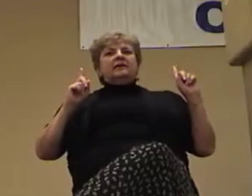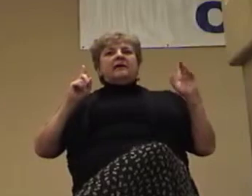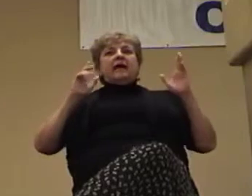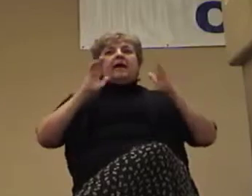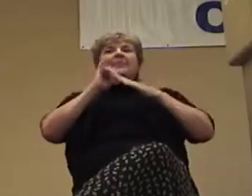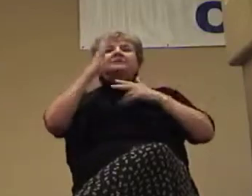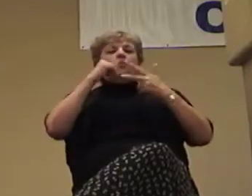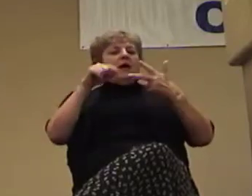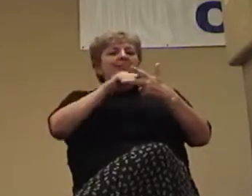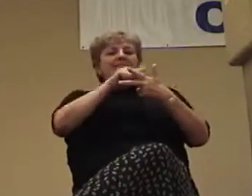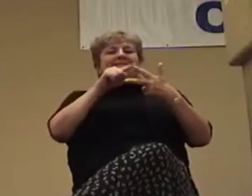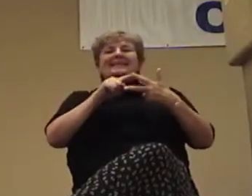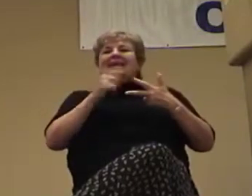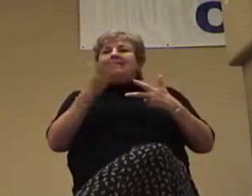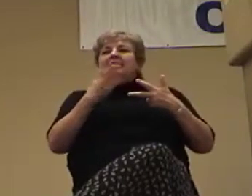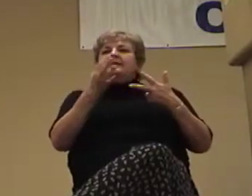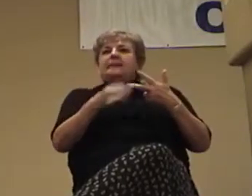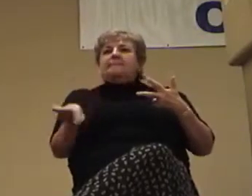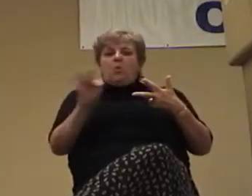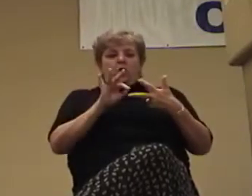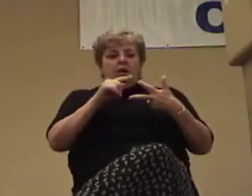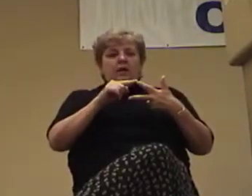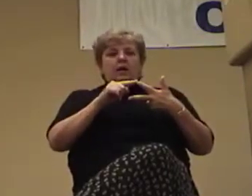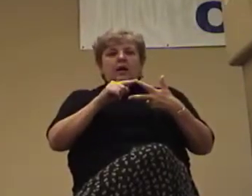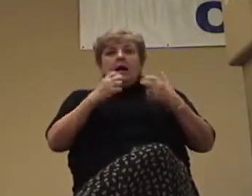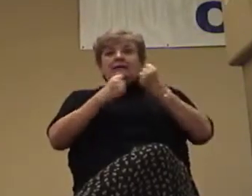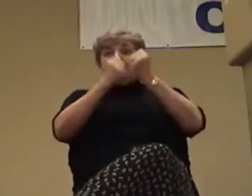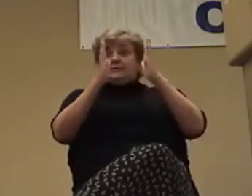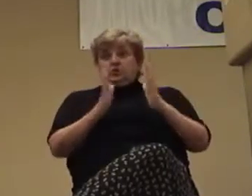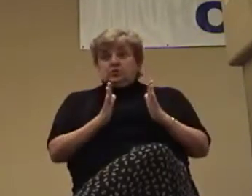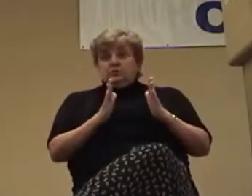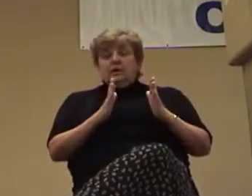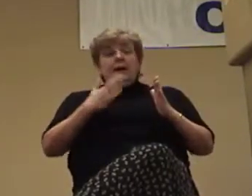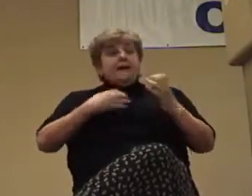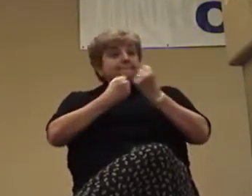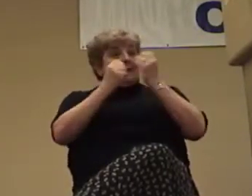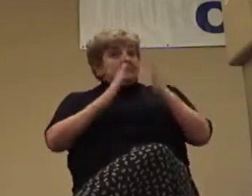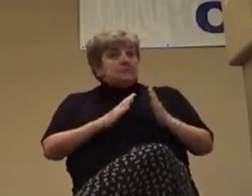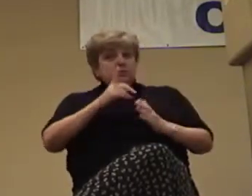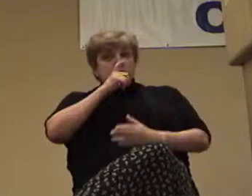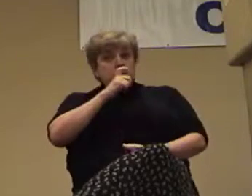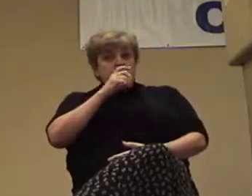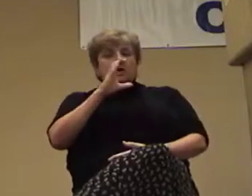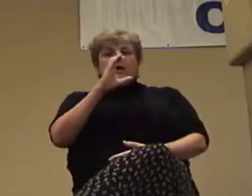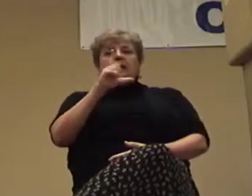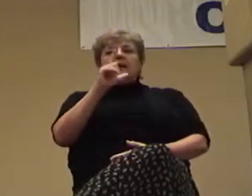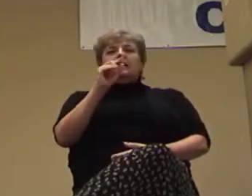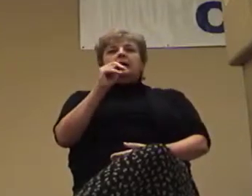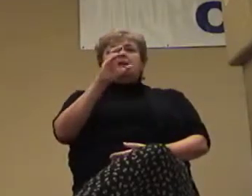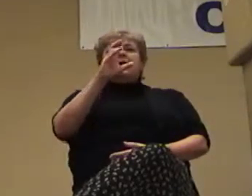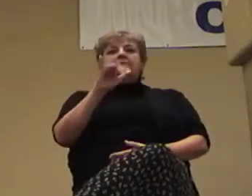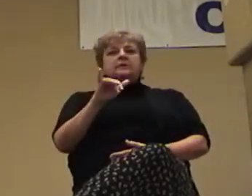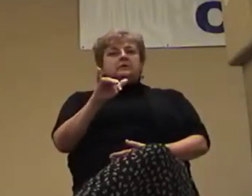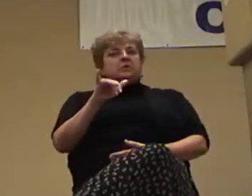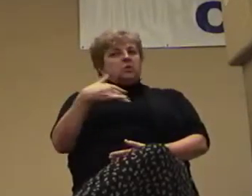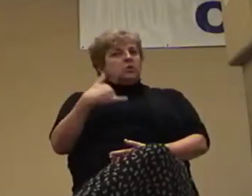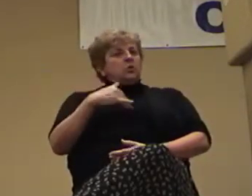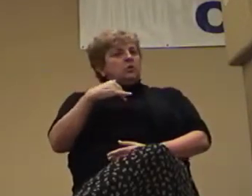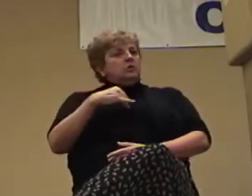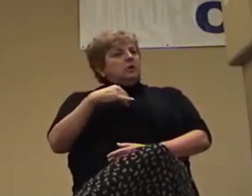the sponsor. My sponsor is Nancy. He is sober a lot longer than I am. He is far more active than I am, and I am incredibly